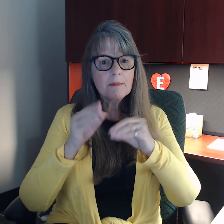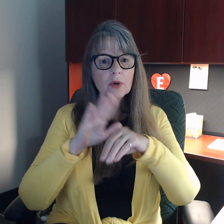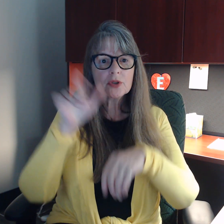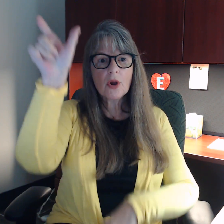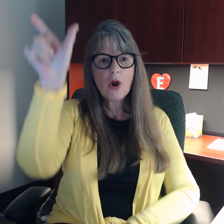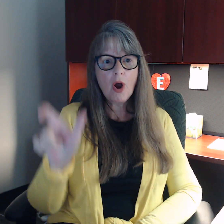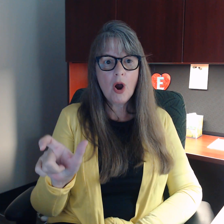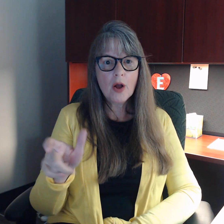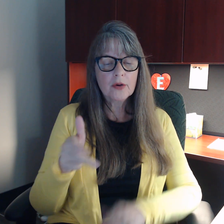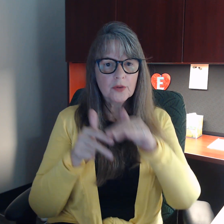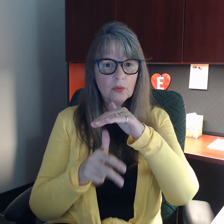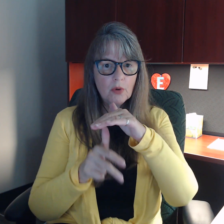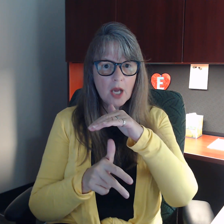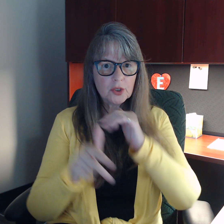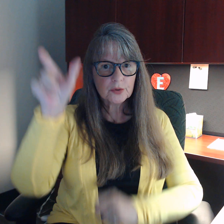numbers on the garage.